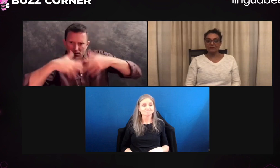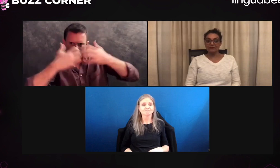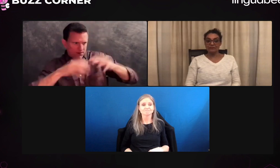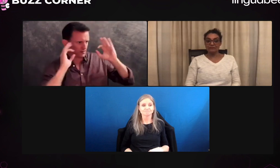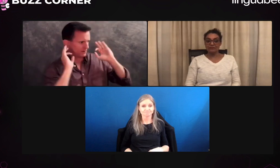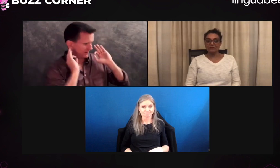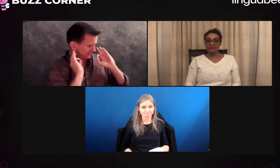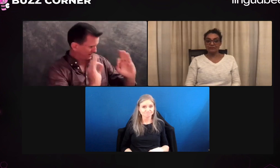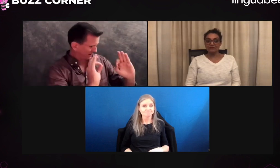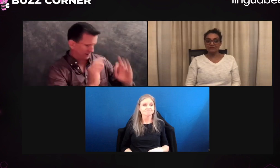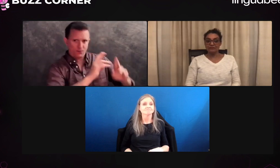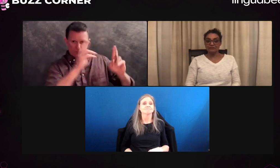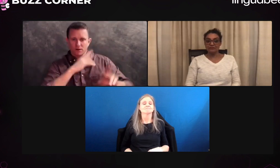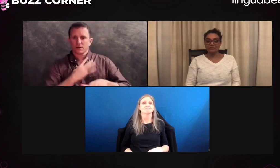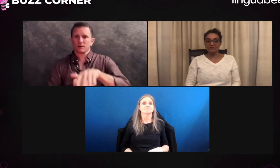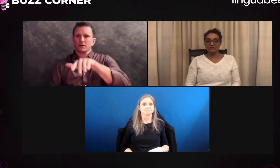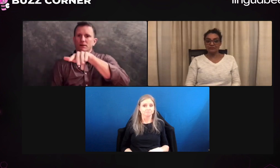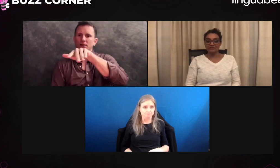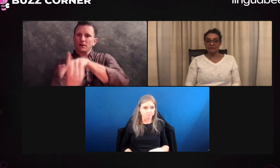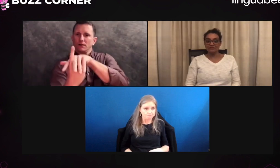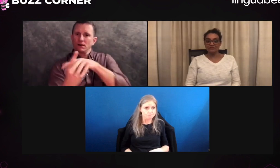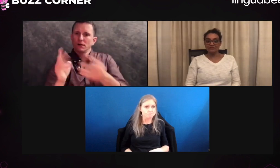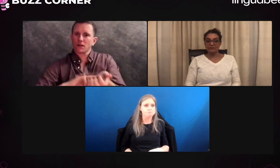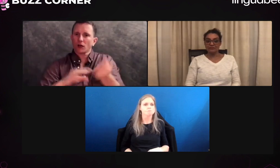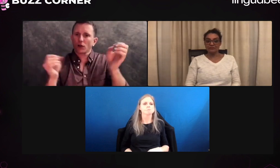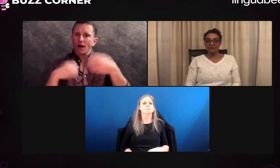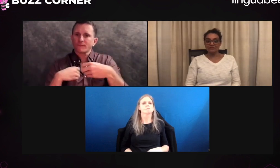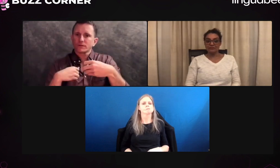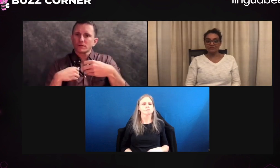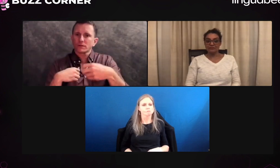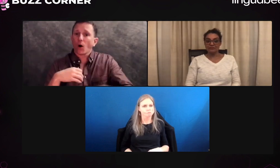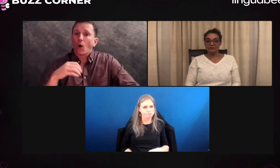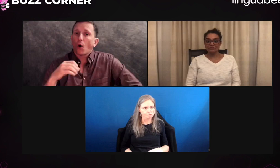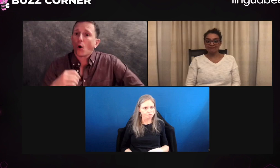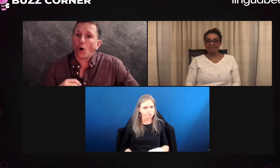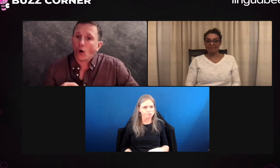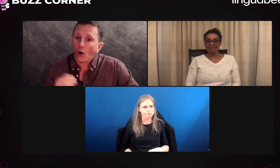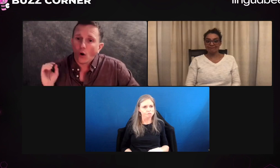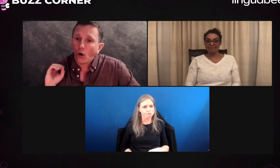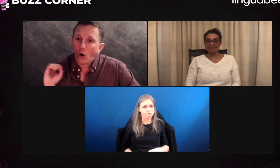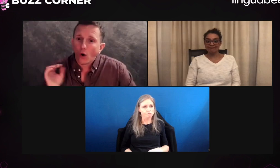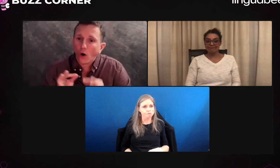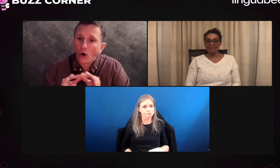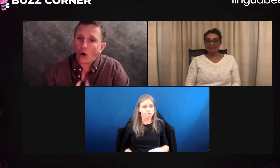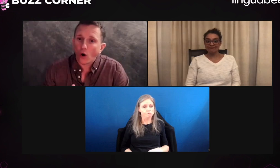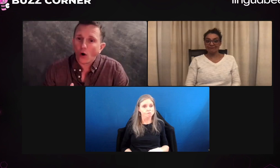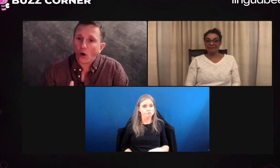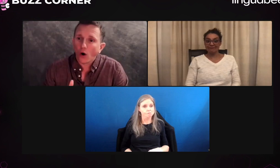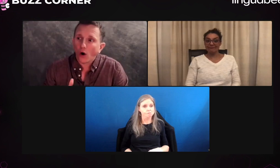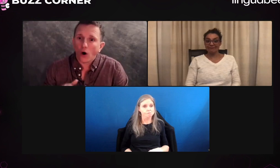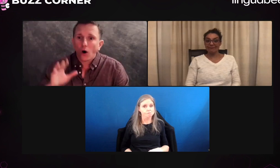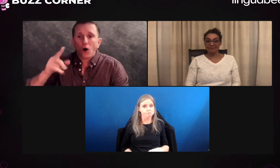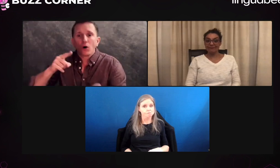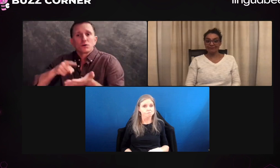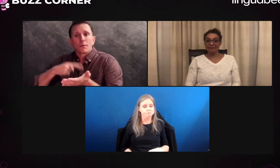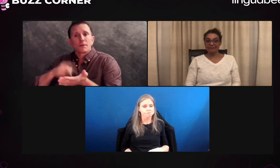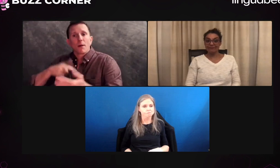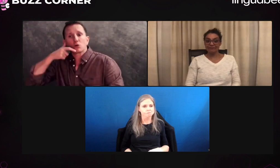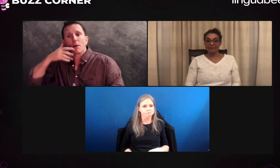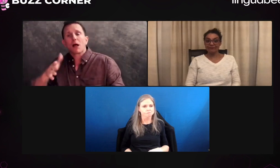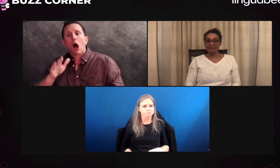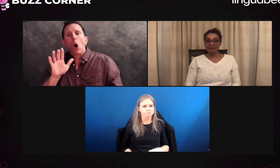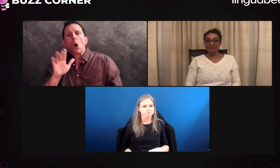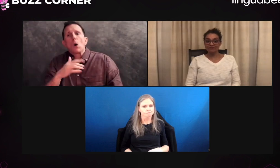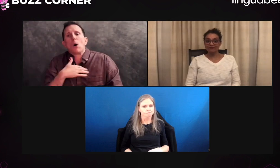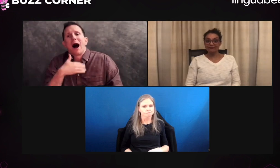childcare for my kids. There's a lot of time and energy that I expend into going to a doctor's office. And then, oh,